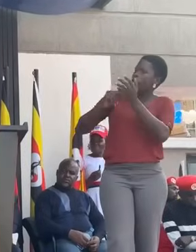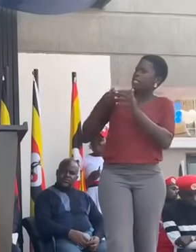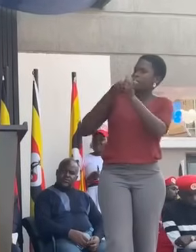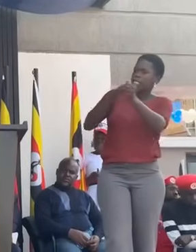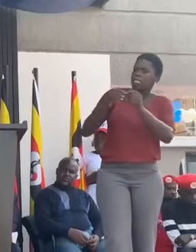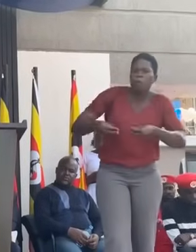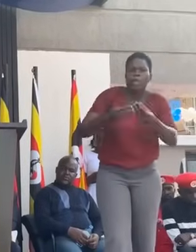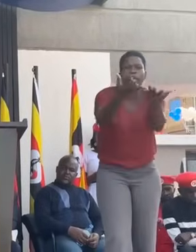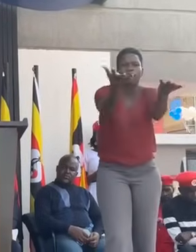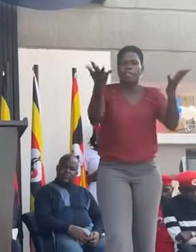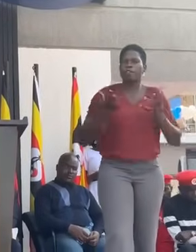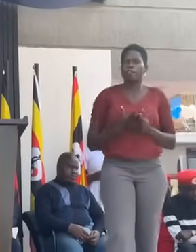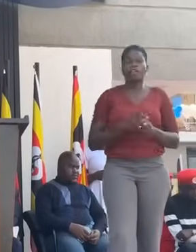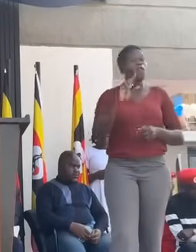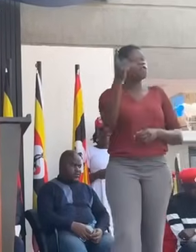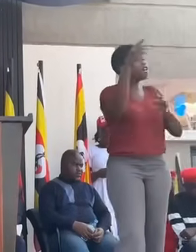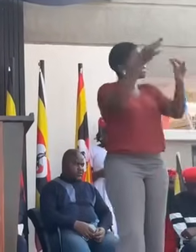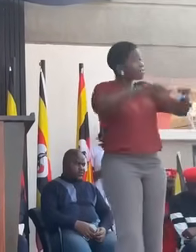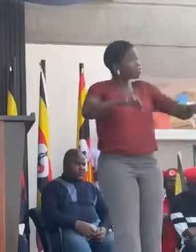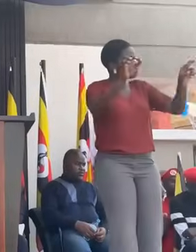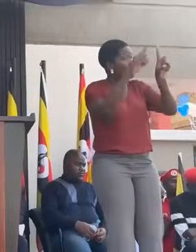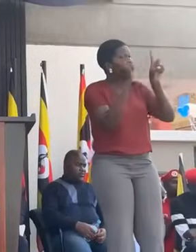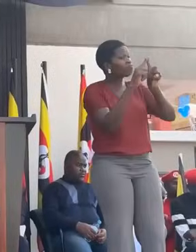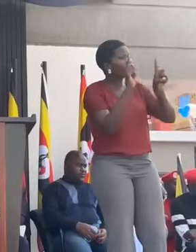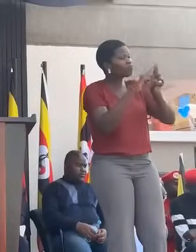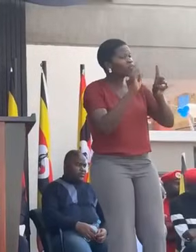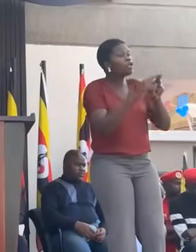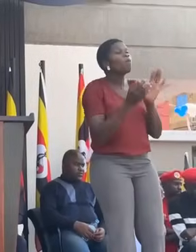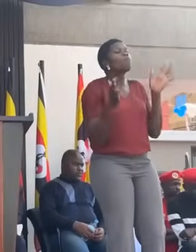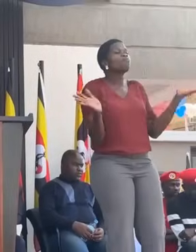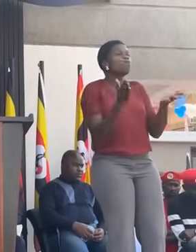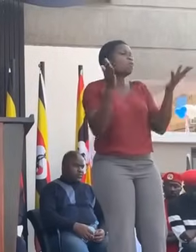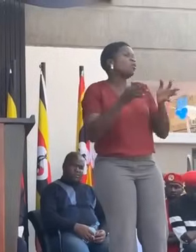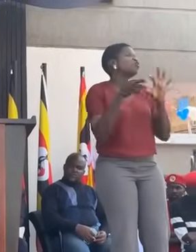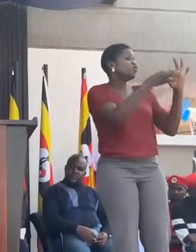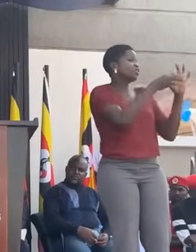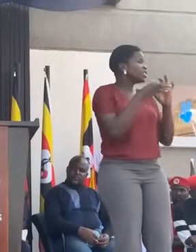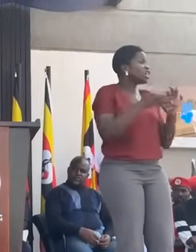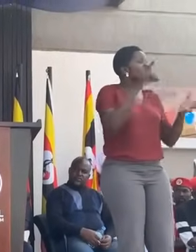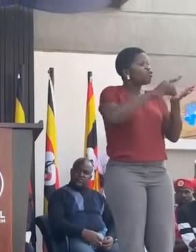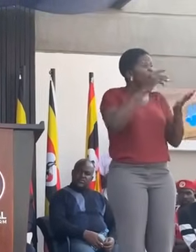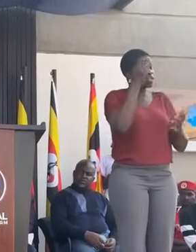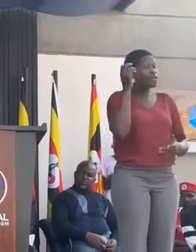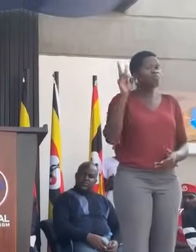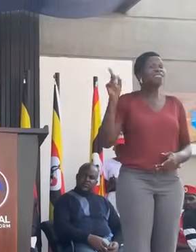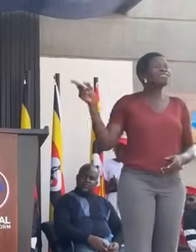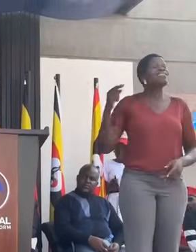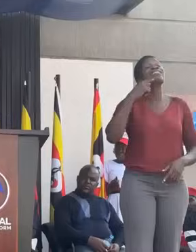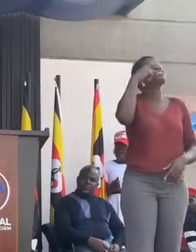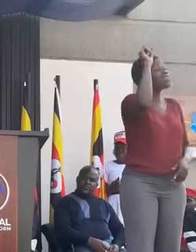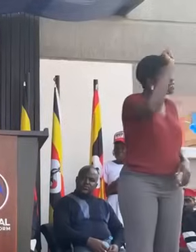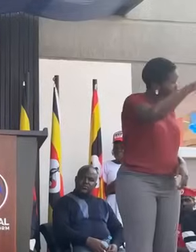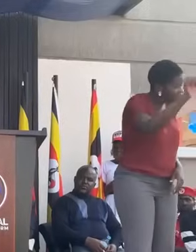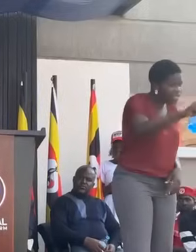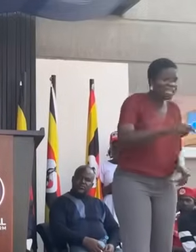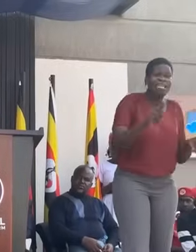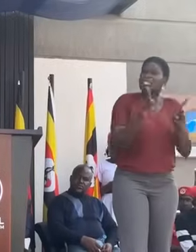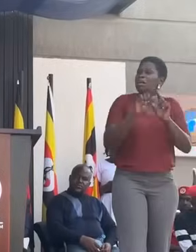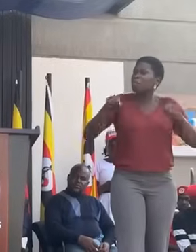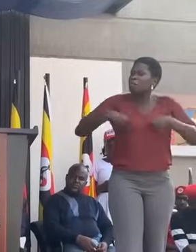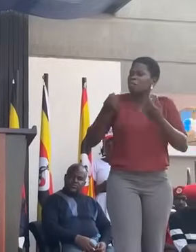chibwe tu offeringa. First and foremost to promoting a unity. Dr. Besigye achogeddeko sisobola kiddamu